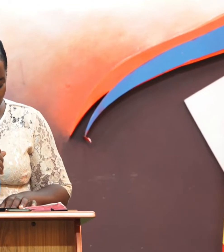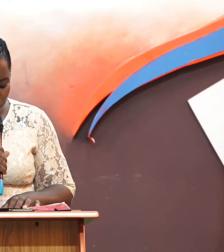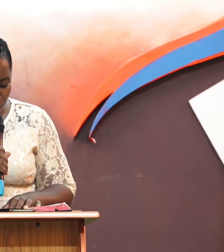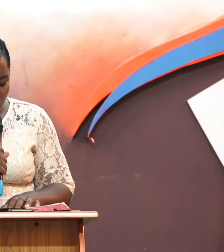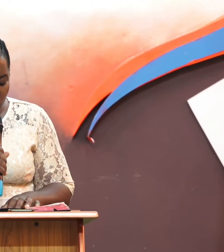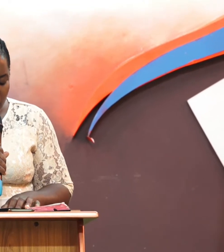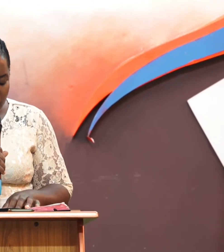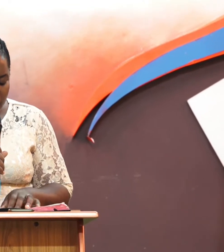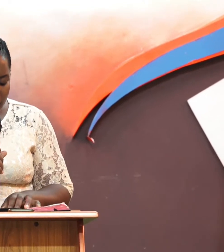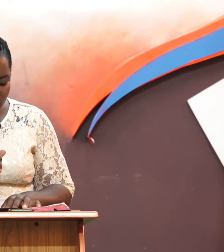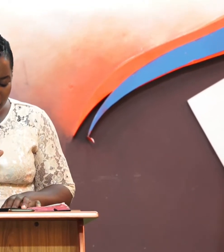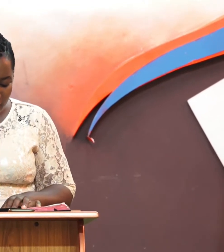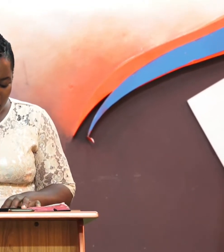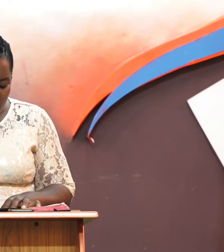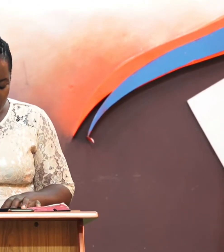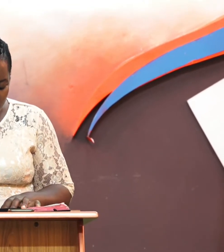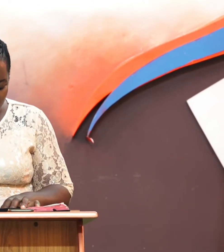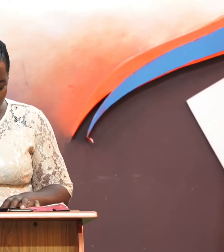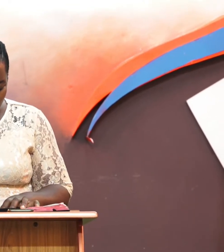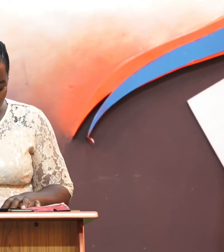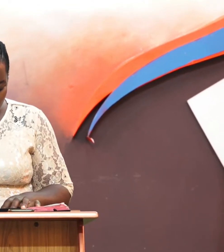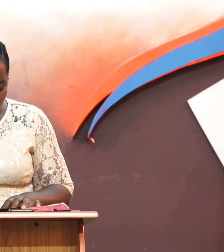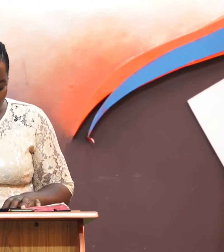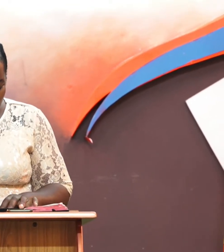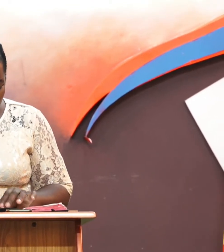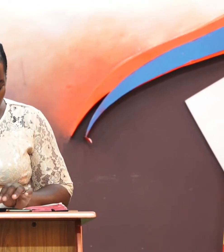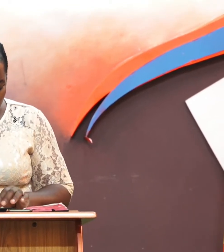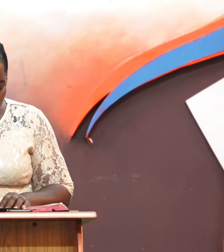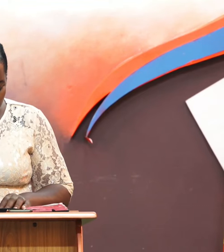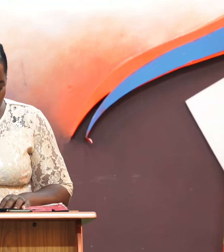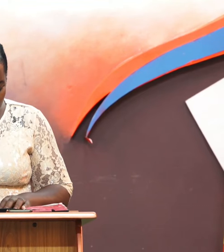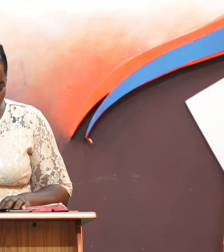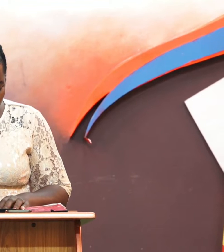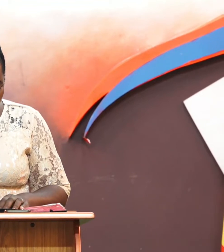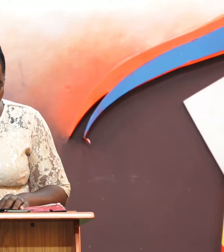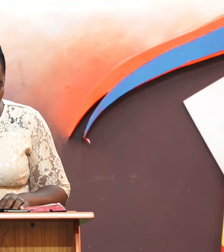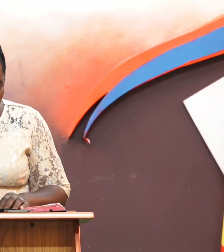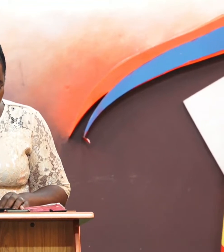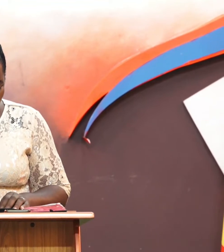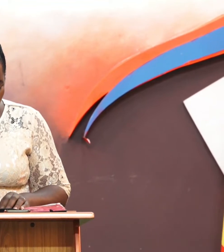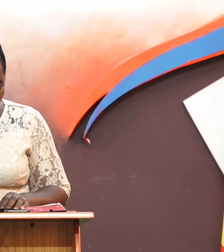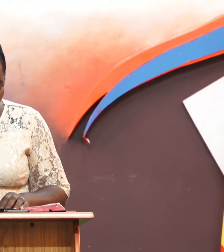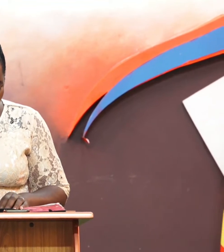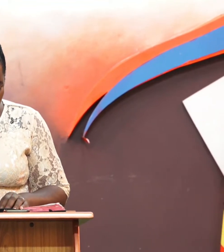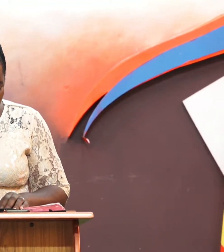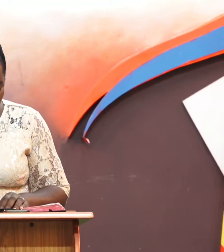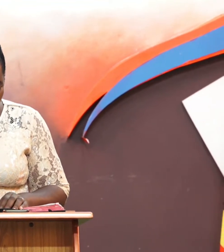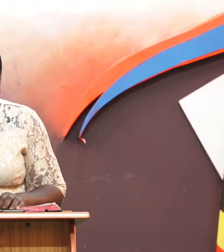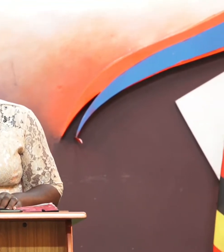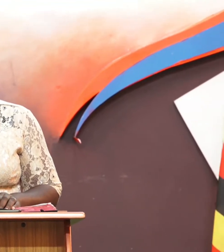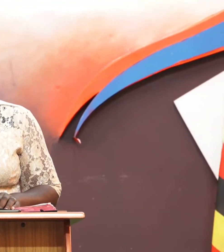fire. And the tongue is a fire, the very world of